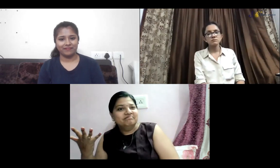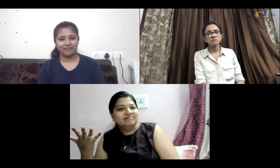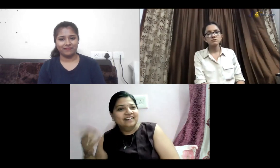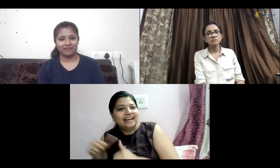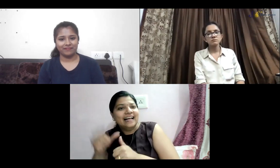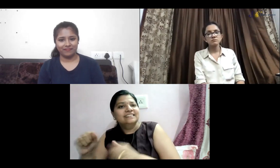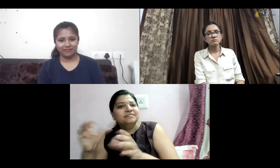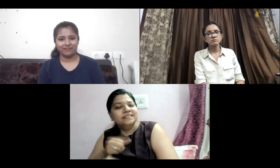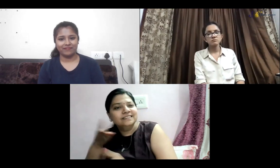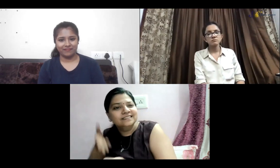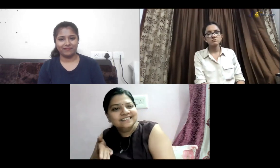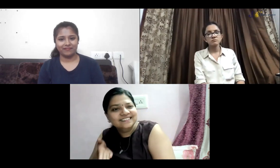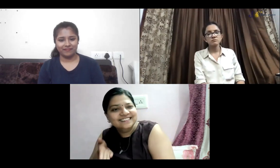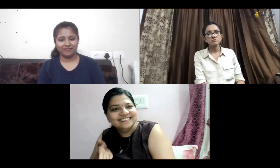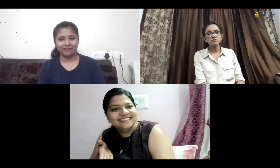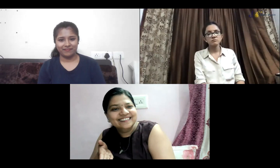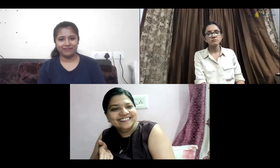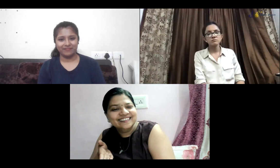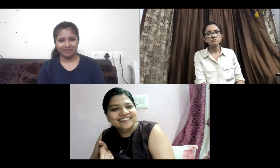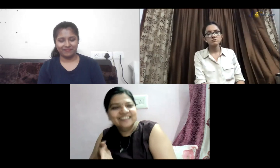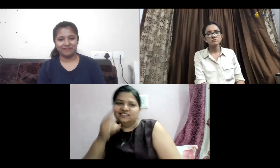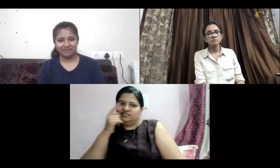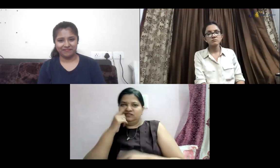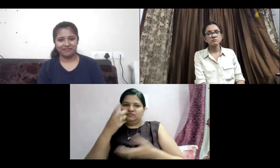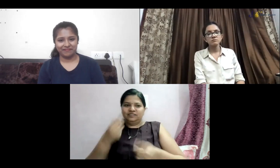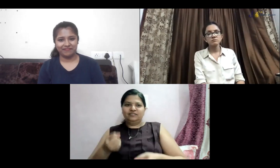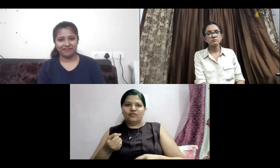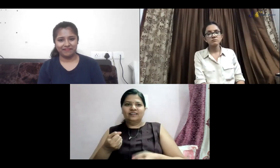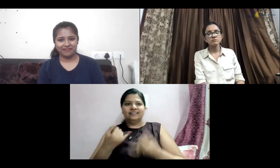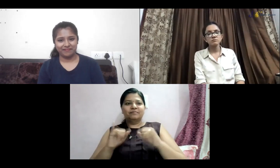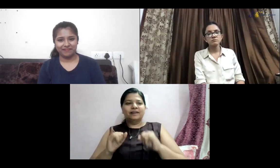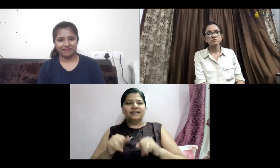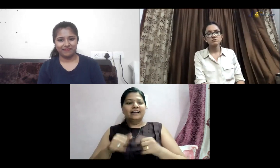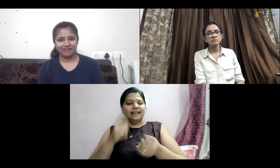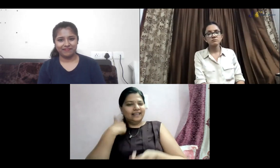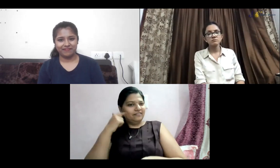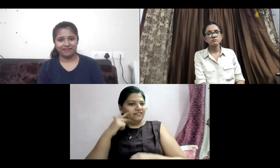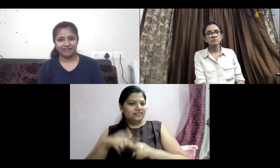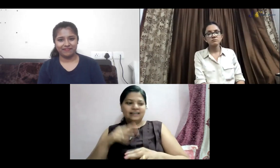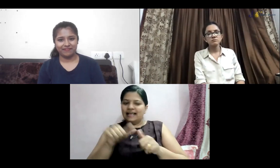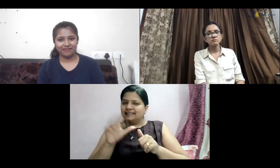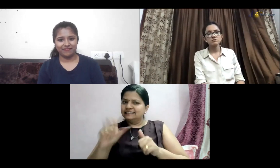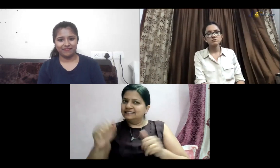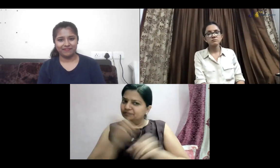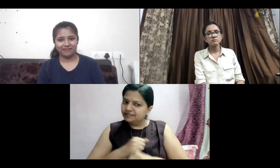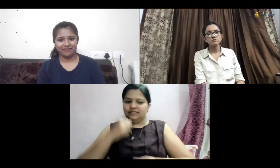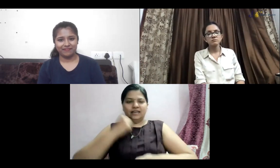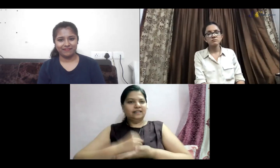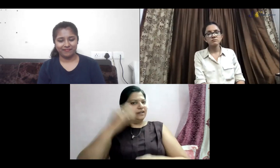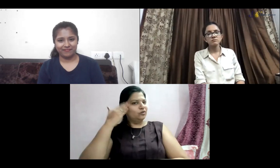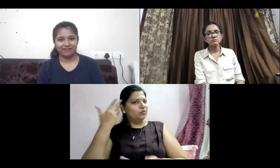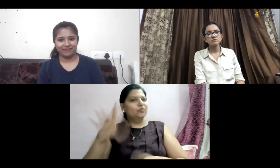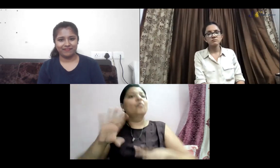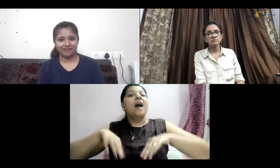because they don't know what's the rights they have. They are not aware about their own rights. For example,